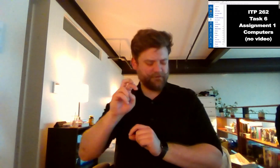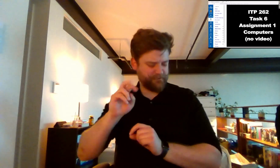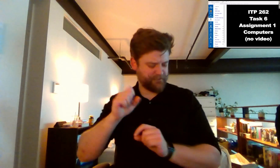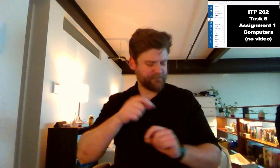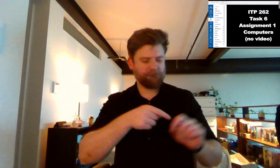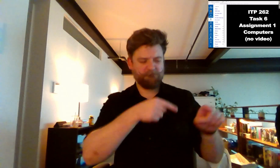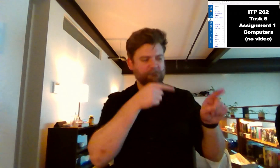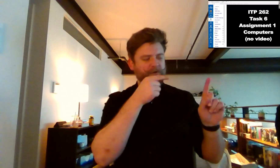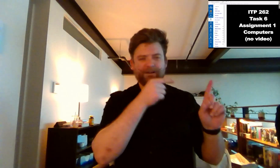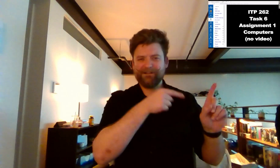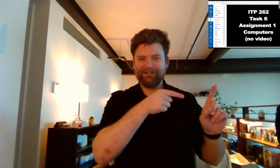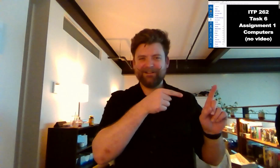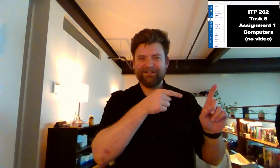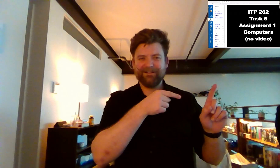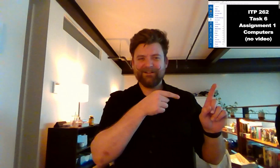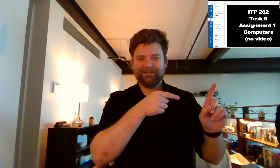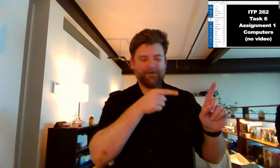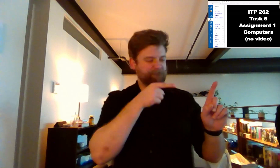paragraph, right?